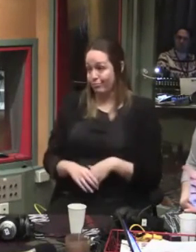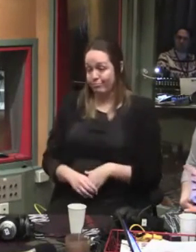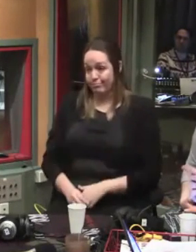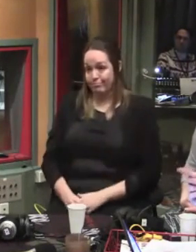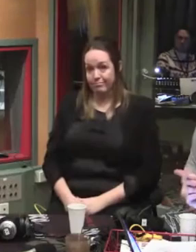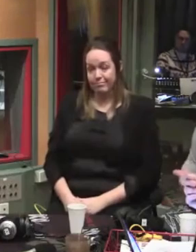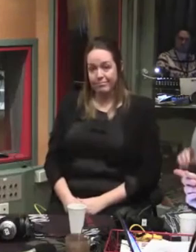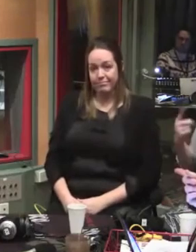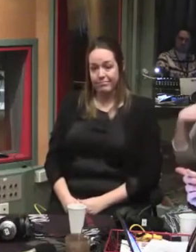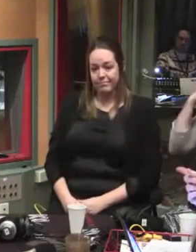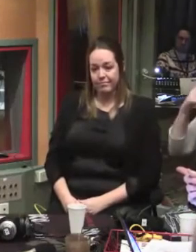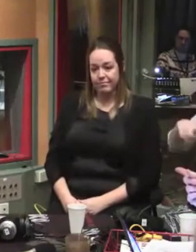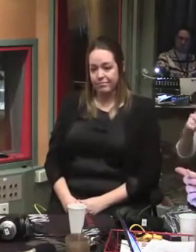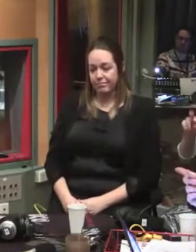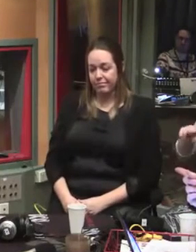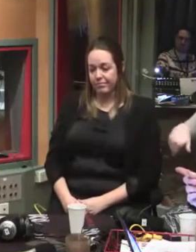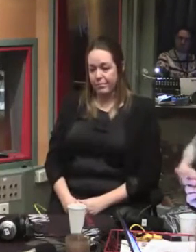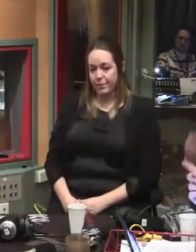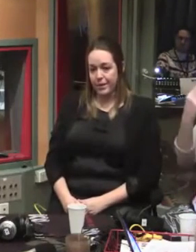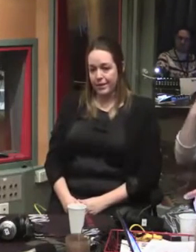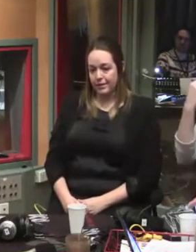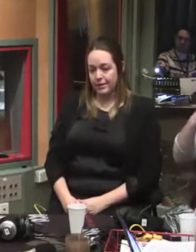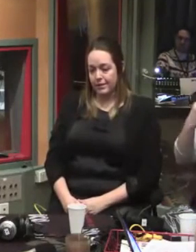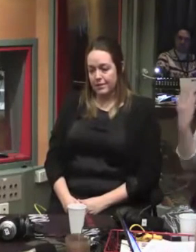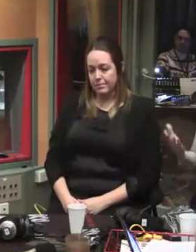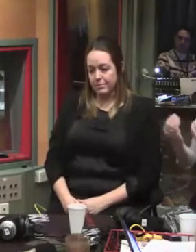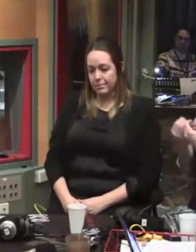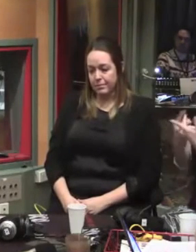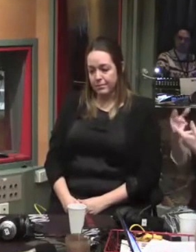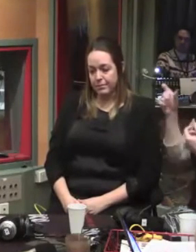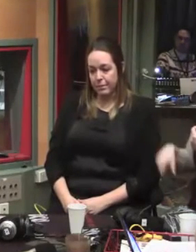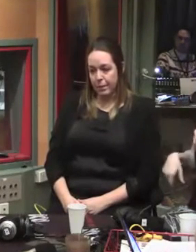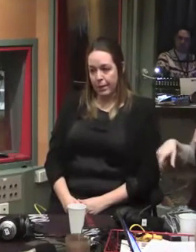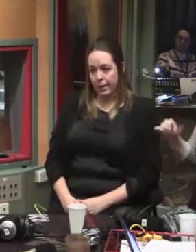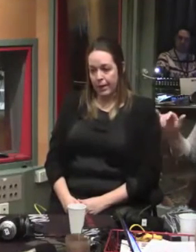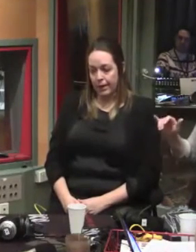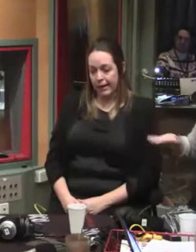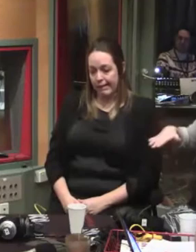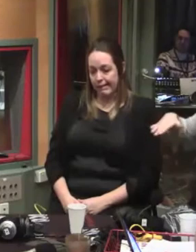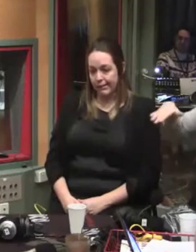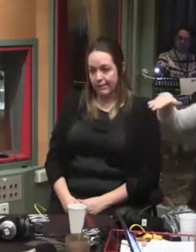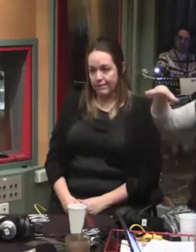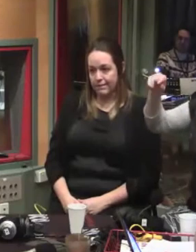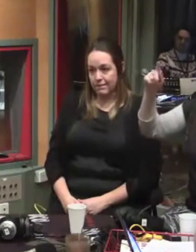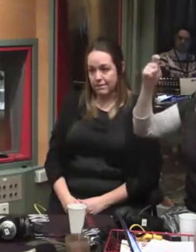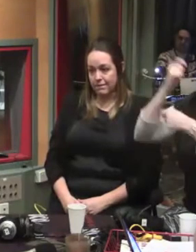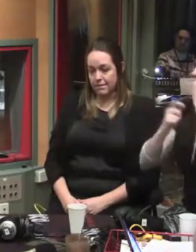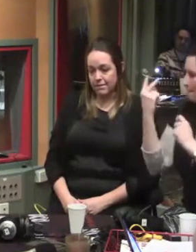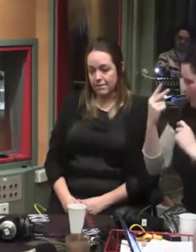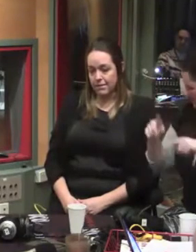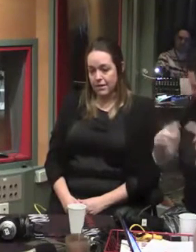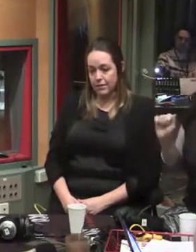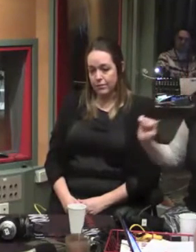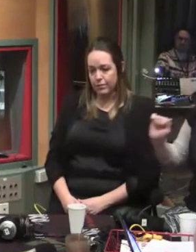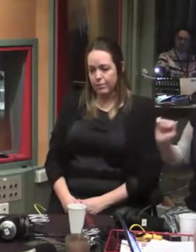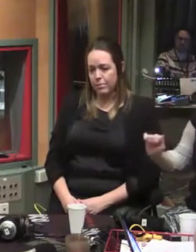it's different for people who are born blind, isn't it, like you were, compared to someone who, for instance, may have sight and then lose it. There is